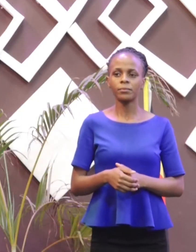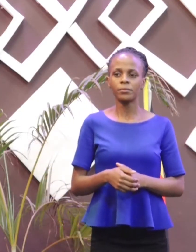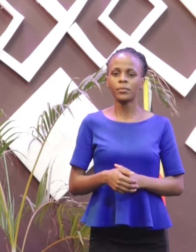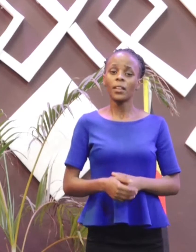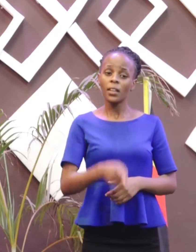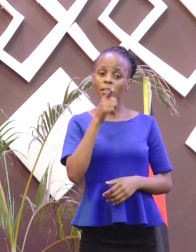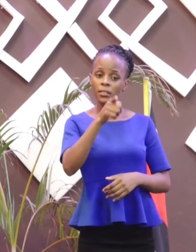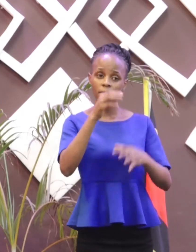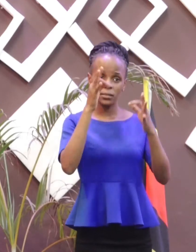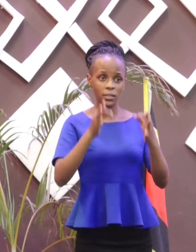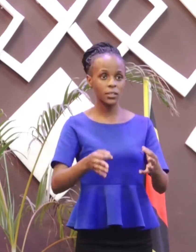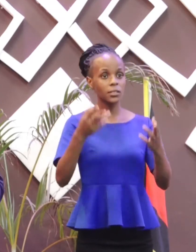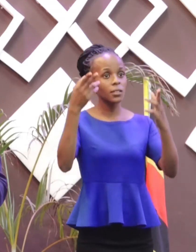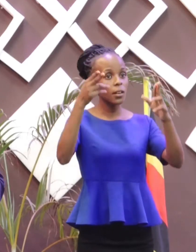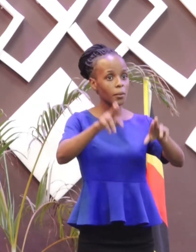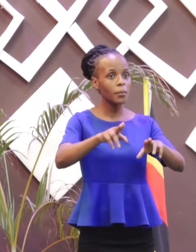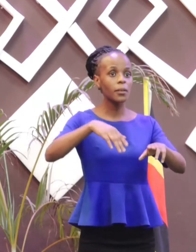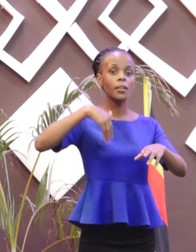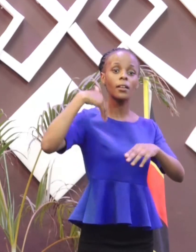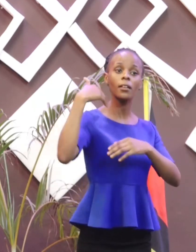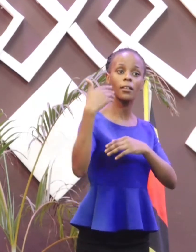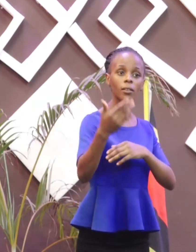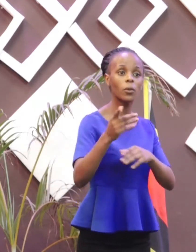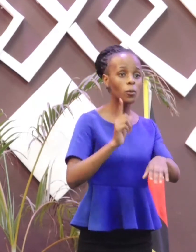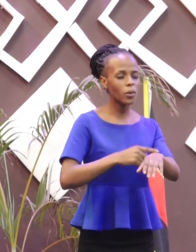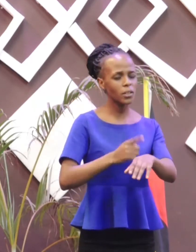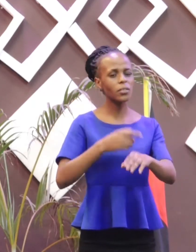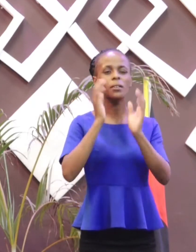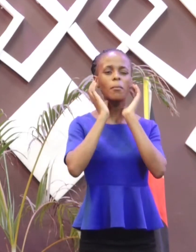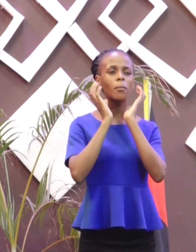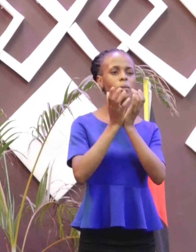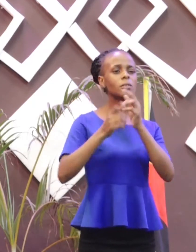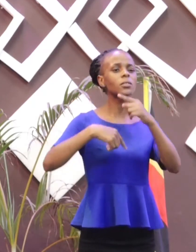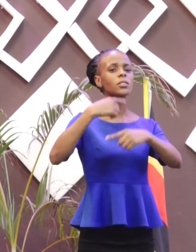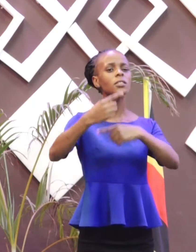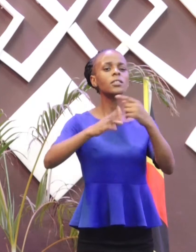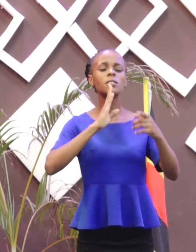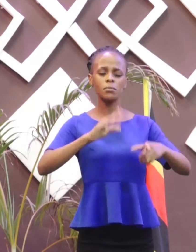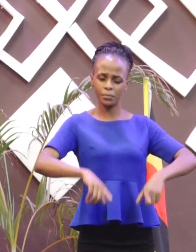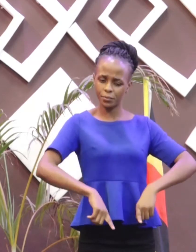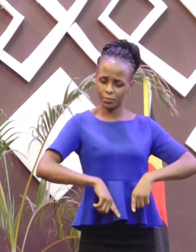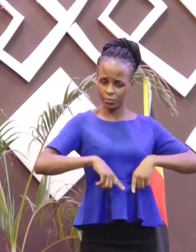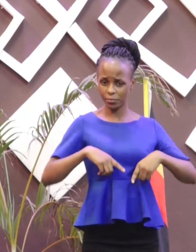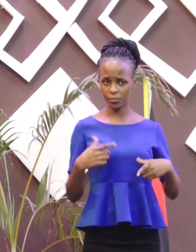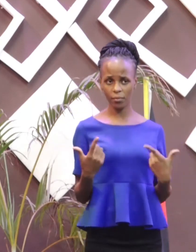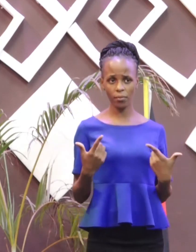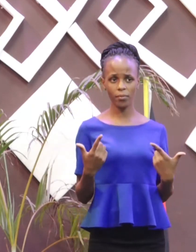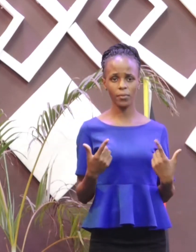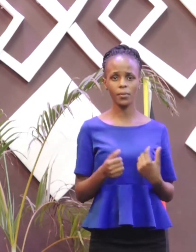these things happen when Moses was still living ebintu bino byonna bibaawo nga Musa akyali